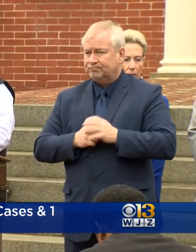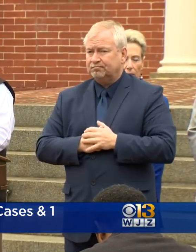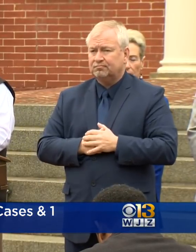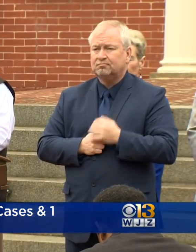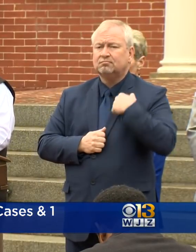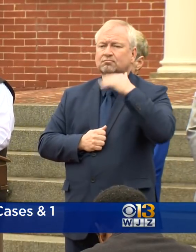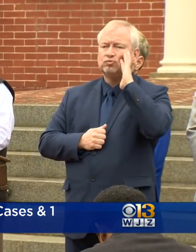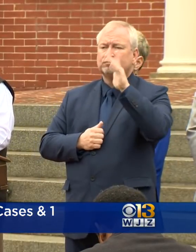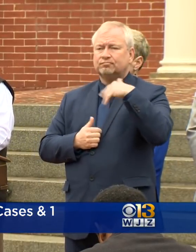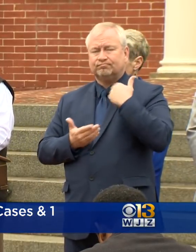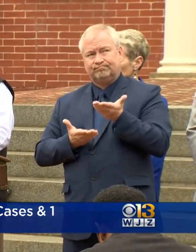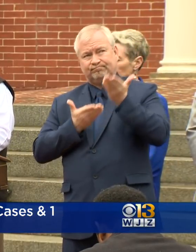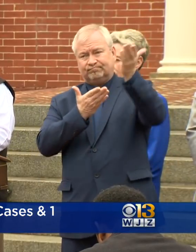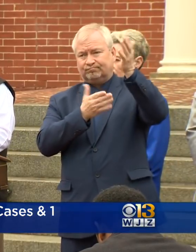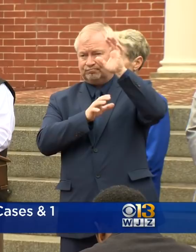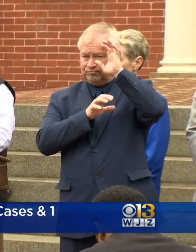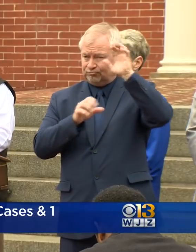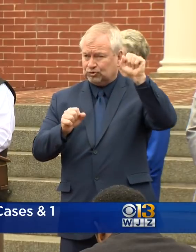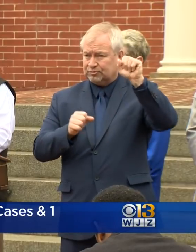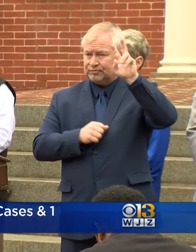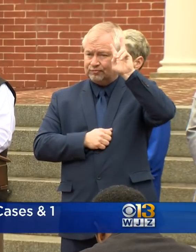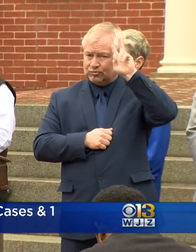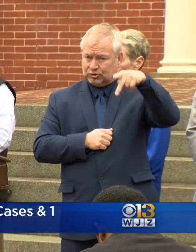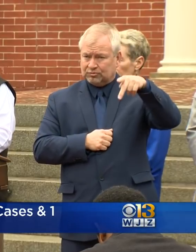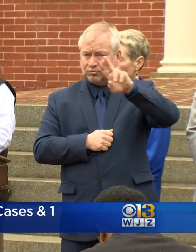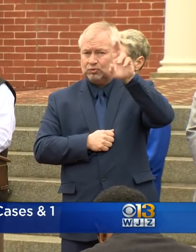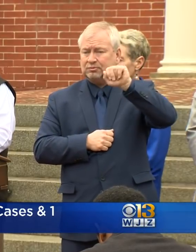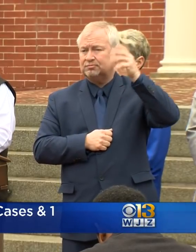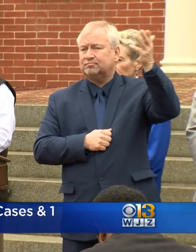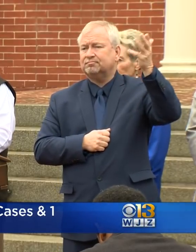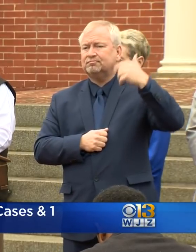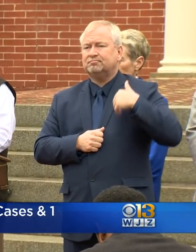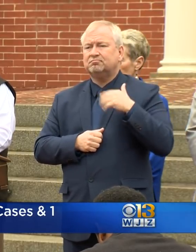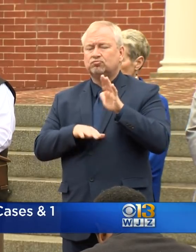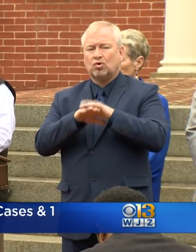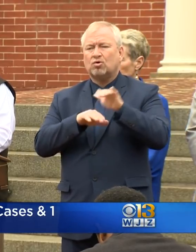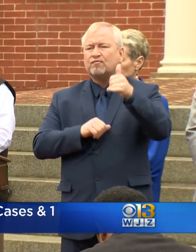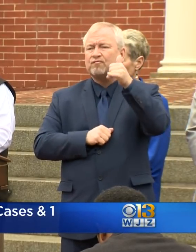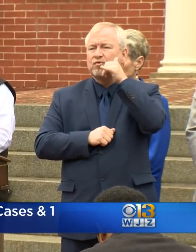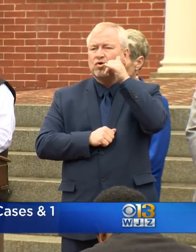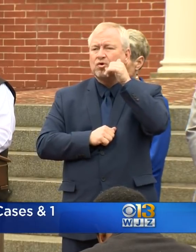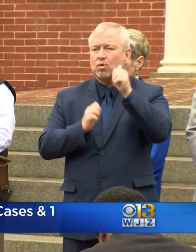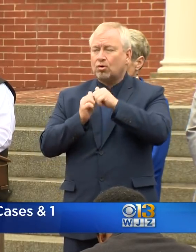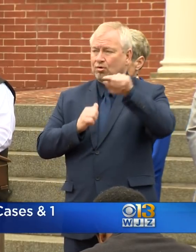president and the vice president on a call with all the nation's governors today.